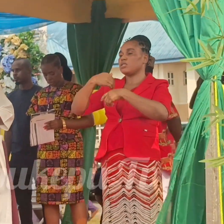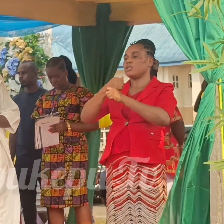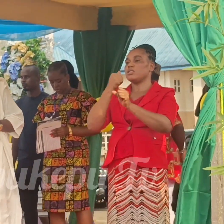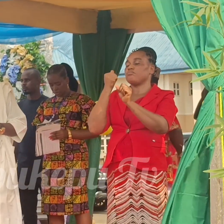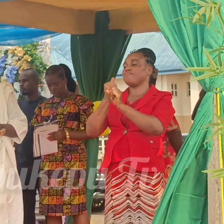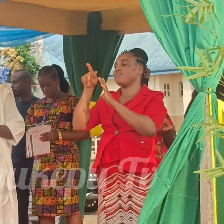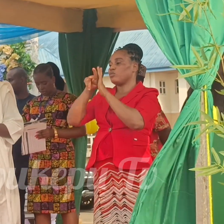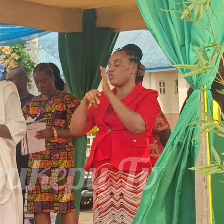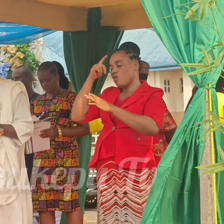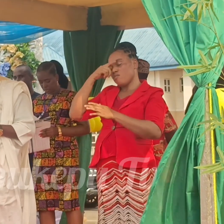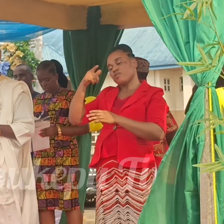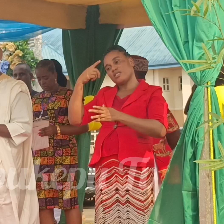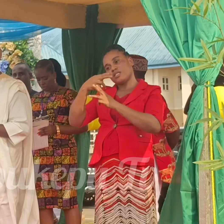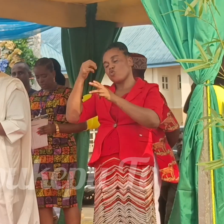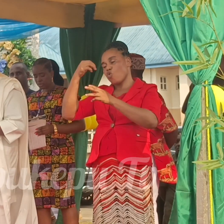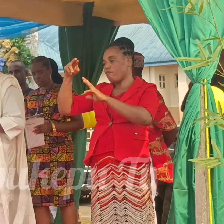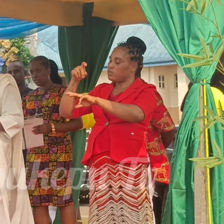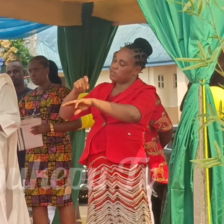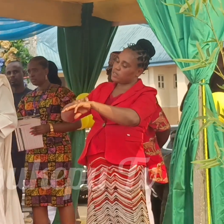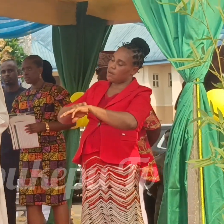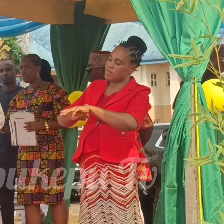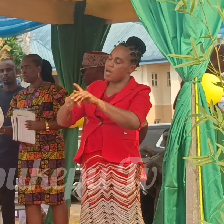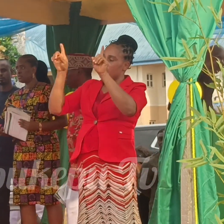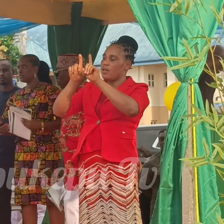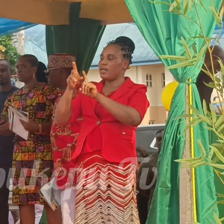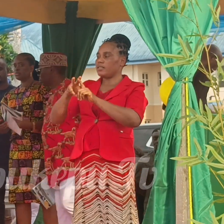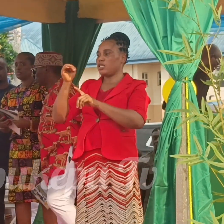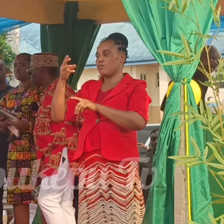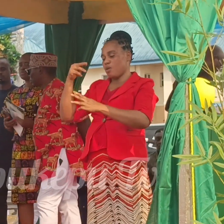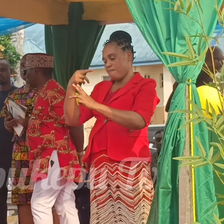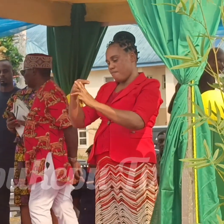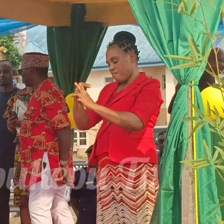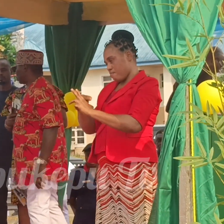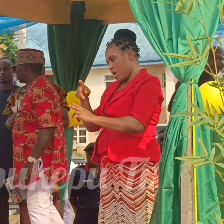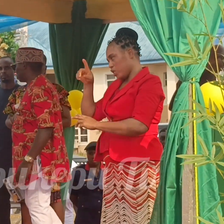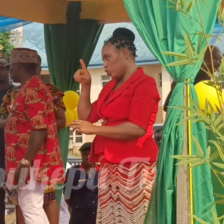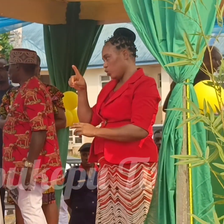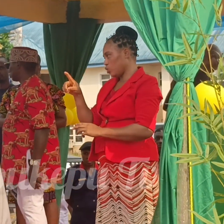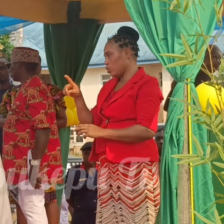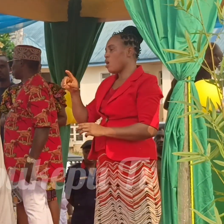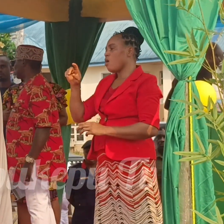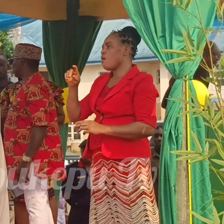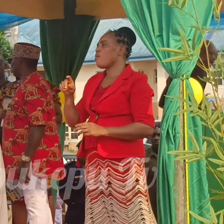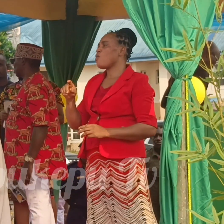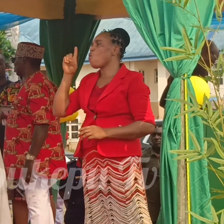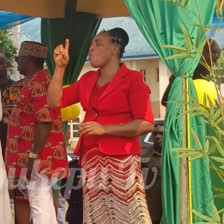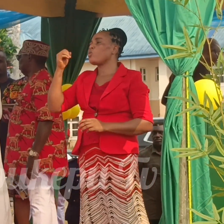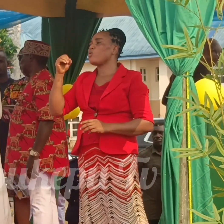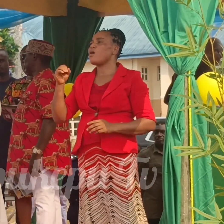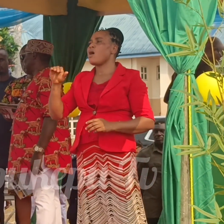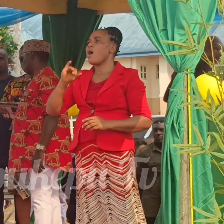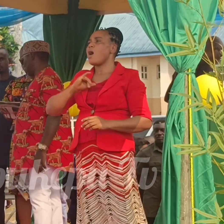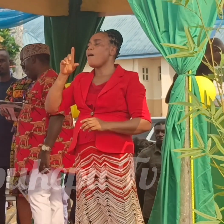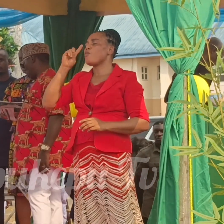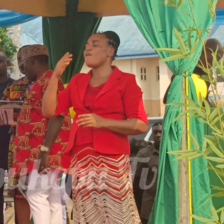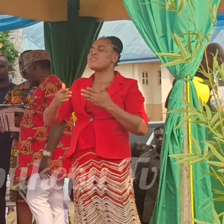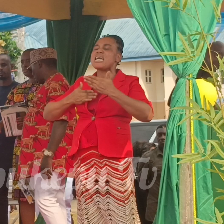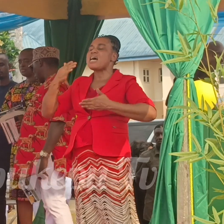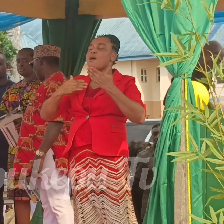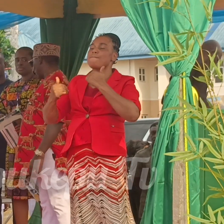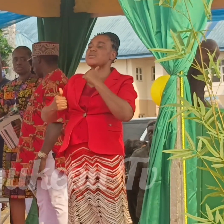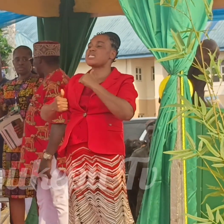protocol for sake of time. Like the MP mentioned, I'm one of the